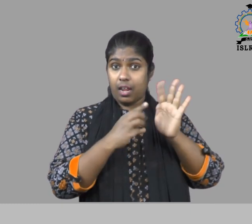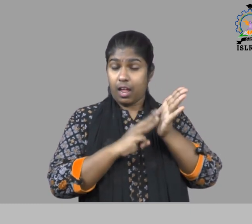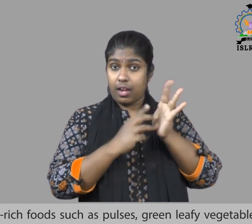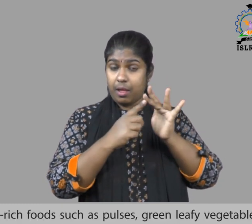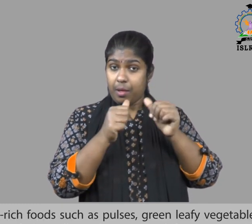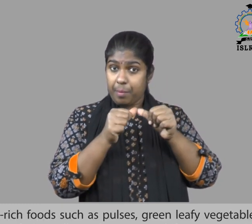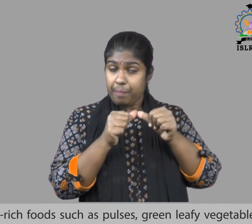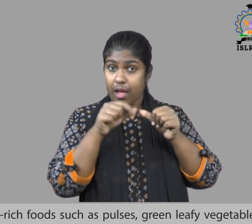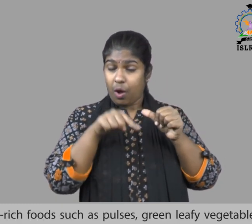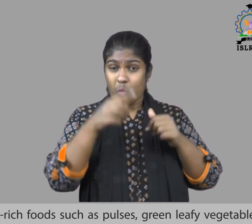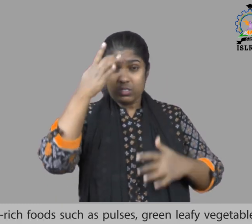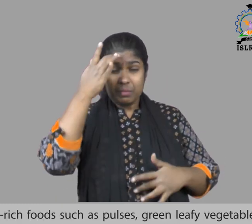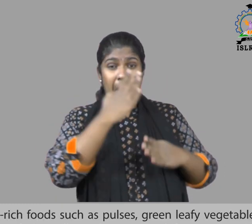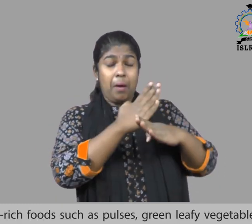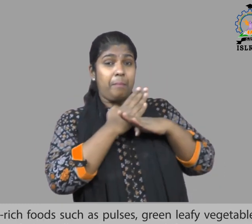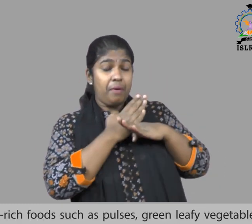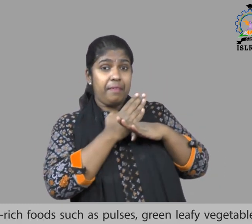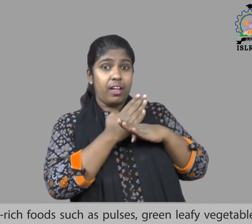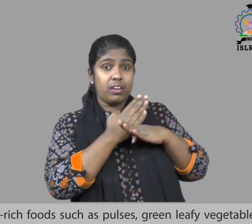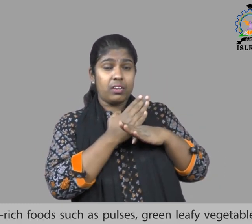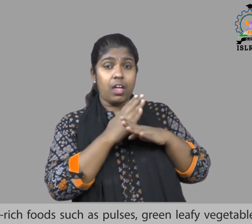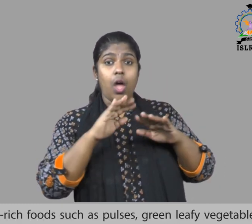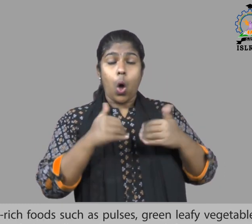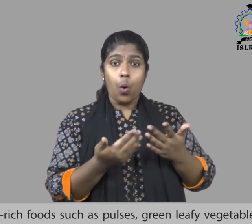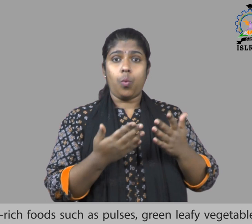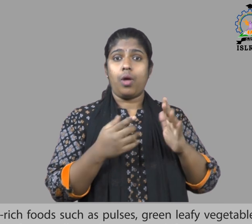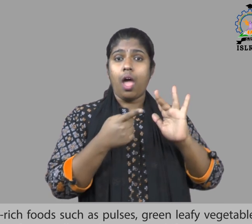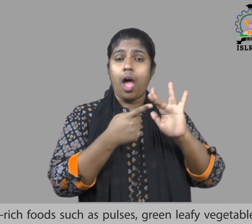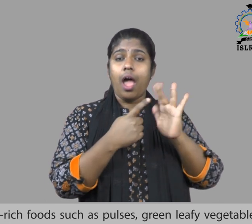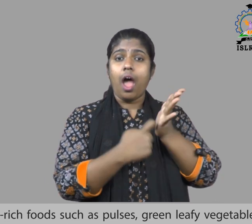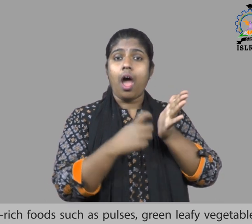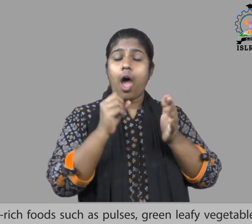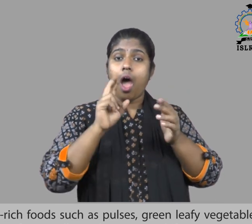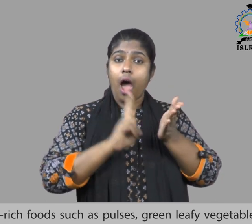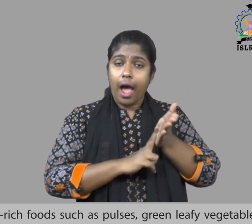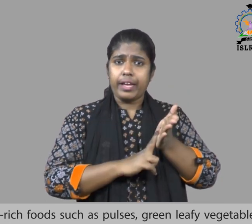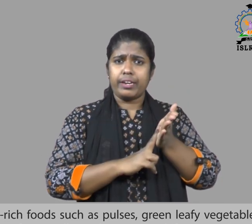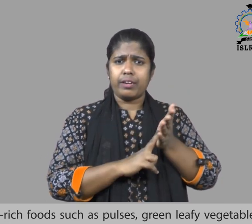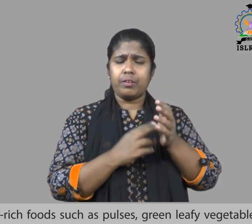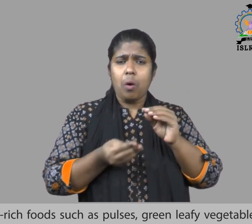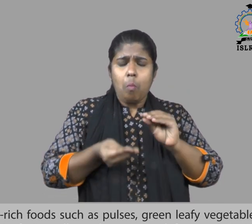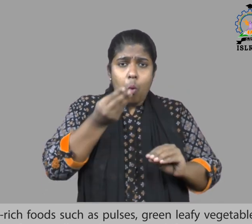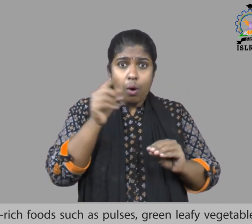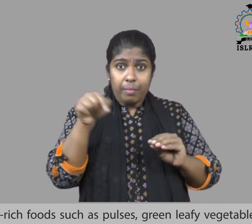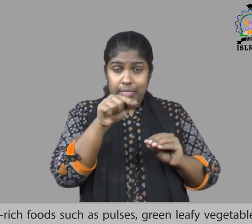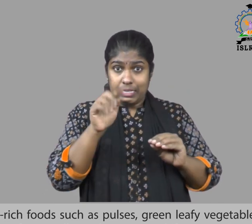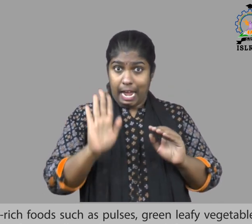To prevent anemia, consume iron rich foods such as pulses, green leafy